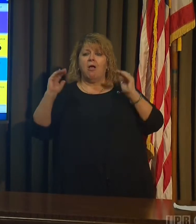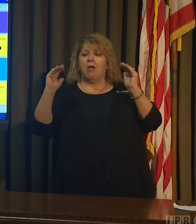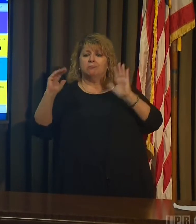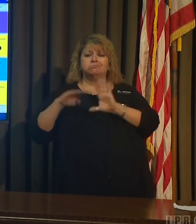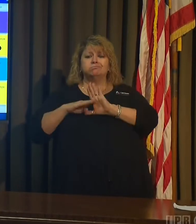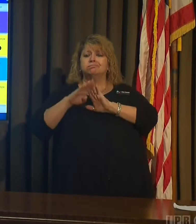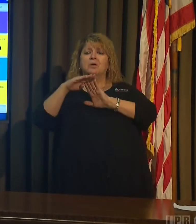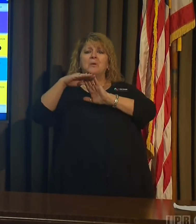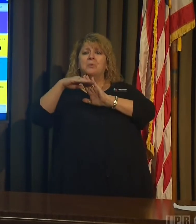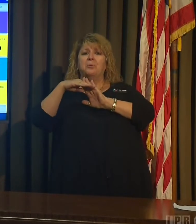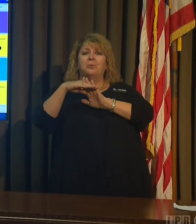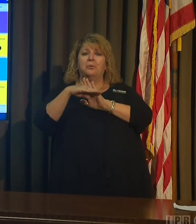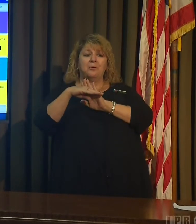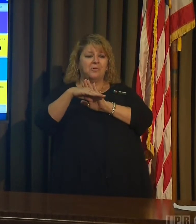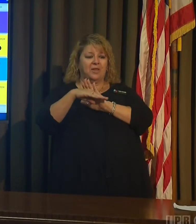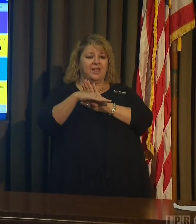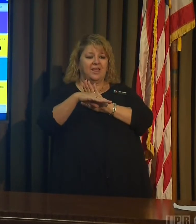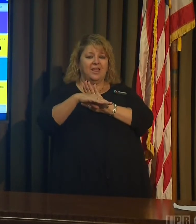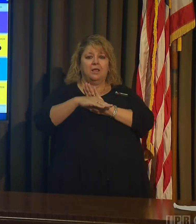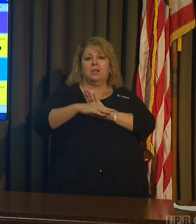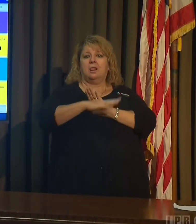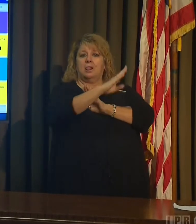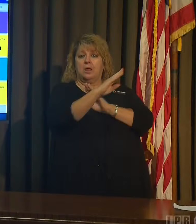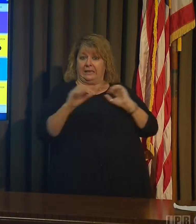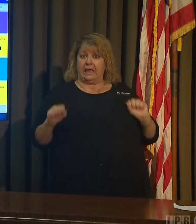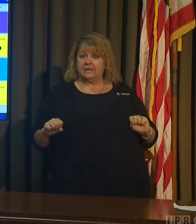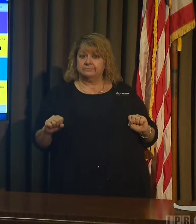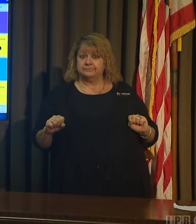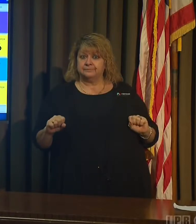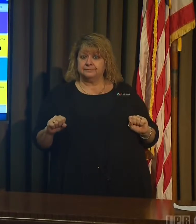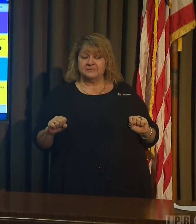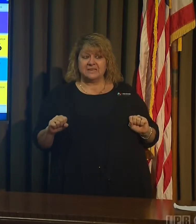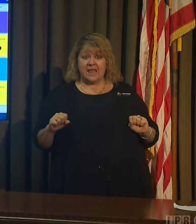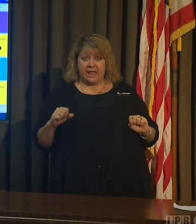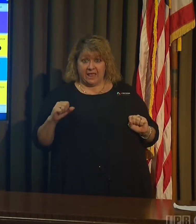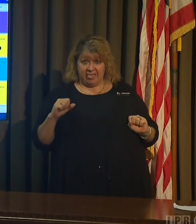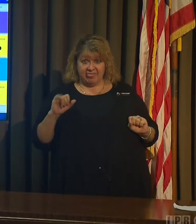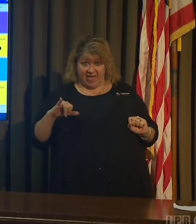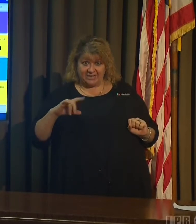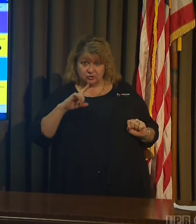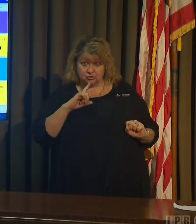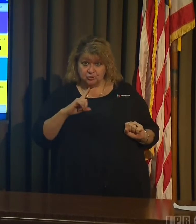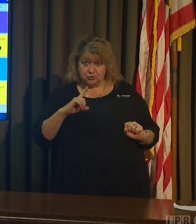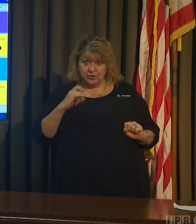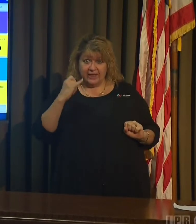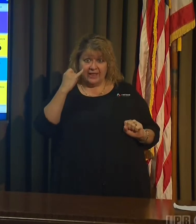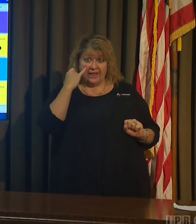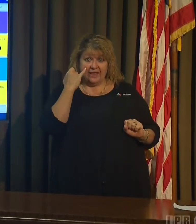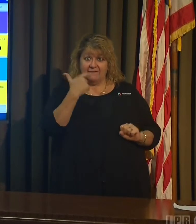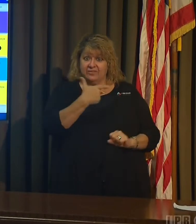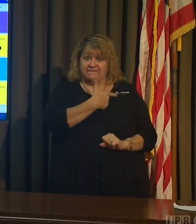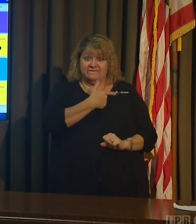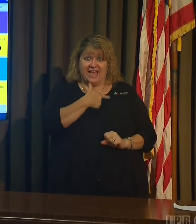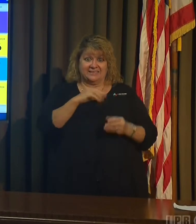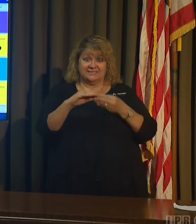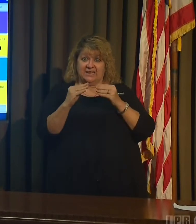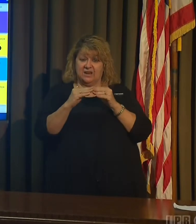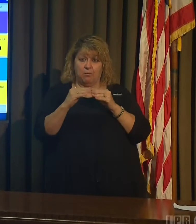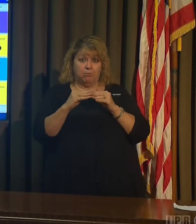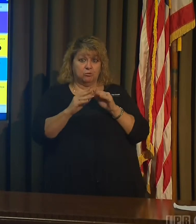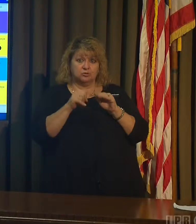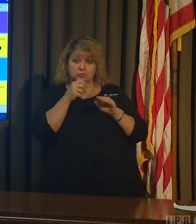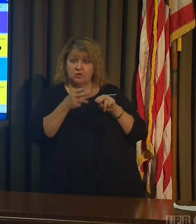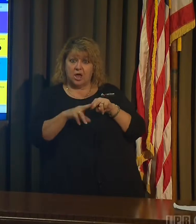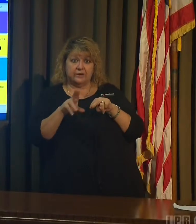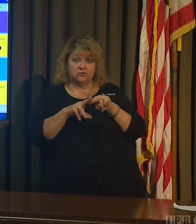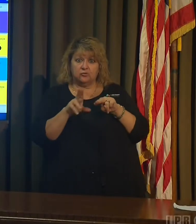is especially true if we don't get our vaccination numbers up. You can see some other states that are not